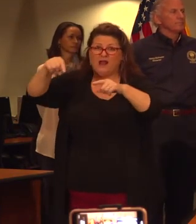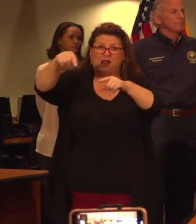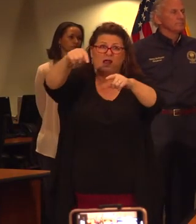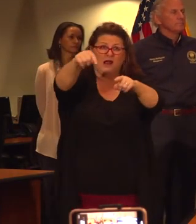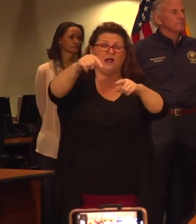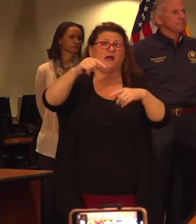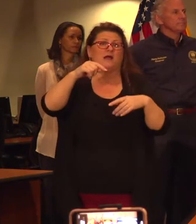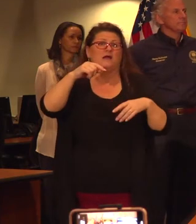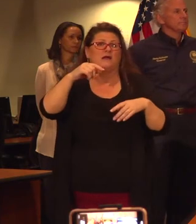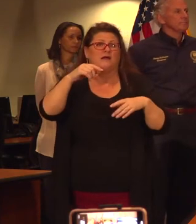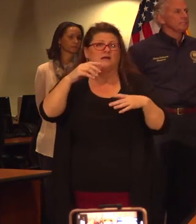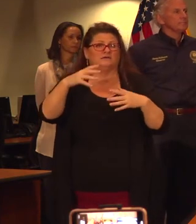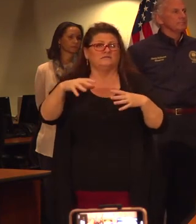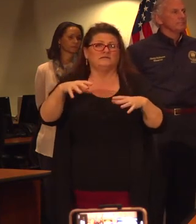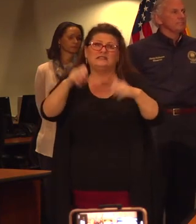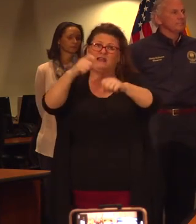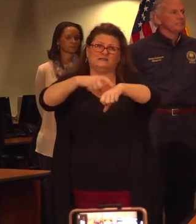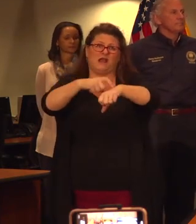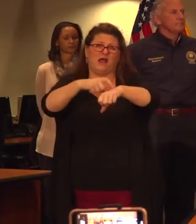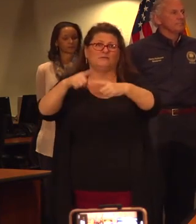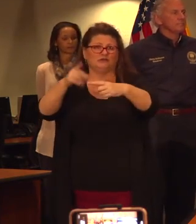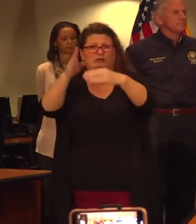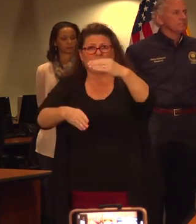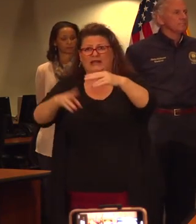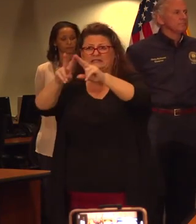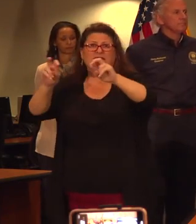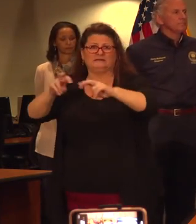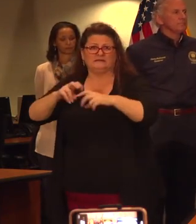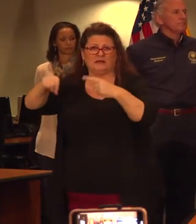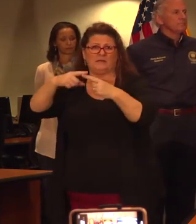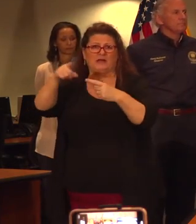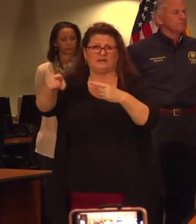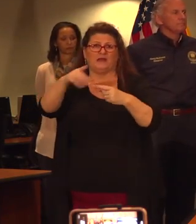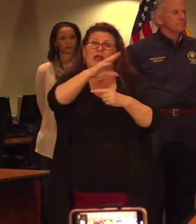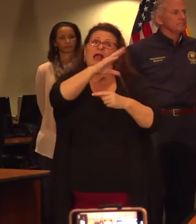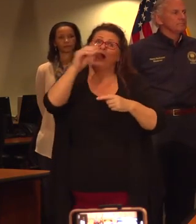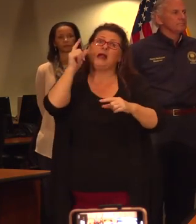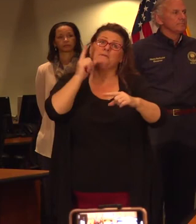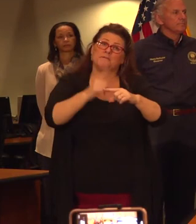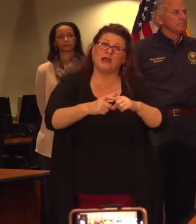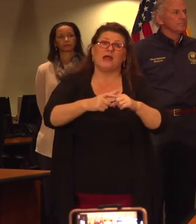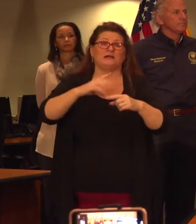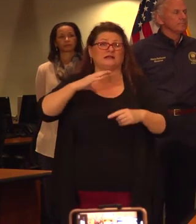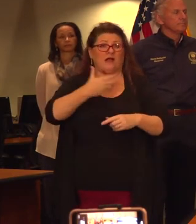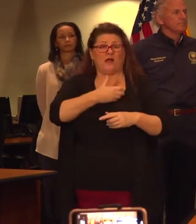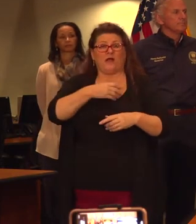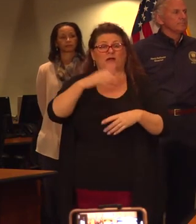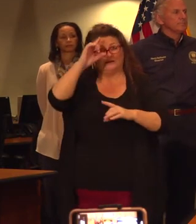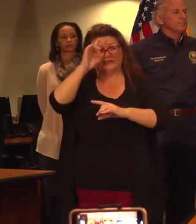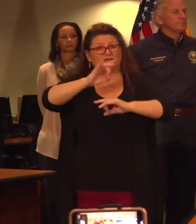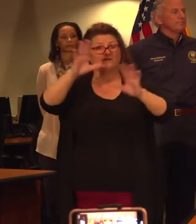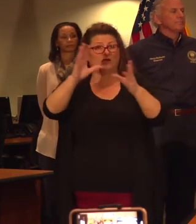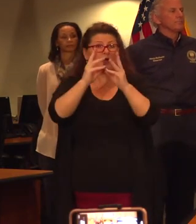coming days as we complete that. And please remember, we are still in the peak of our severe weather season, so to